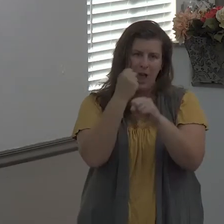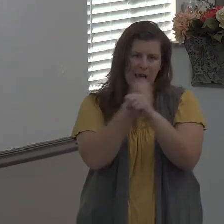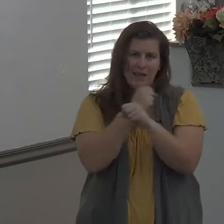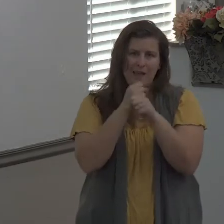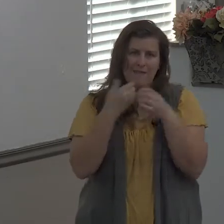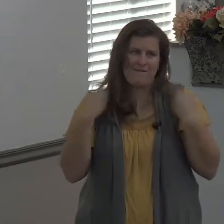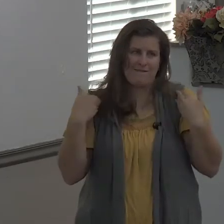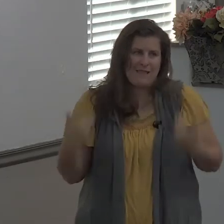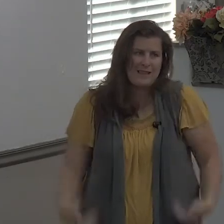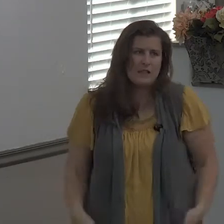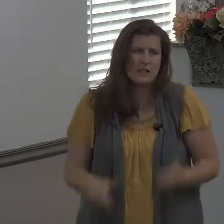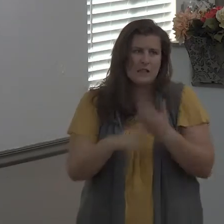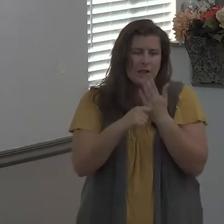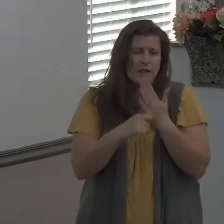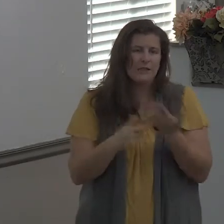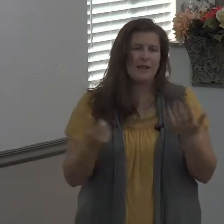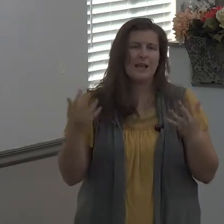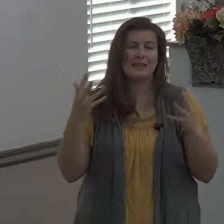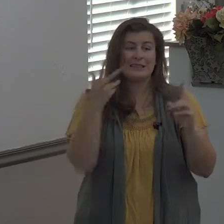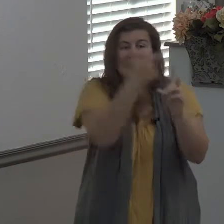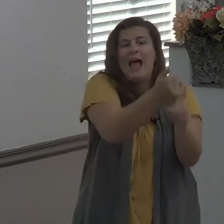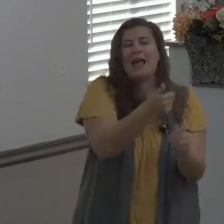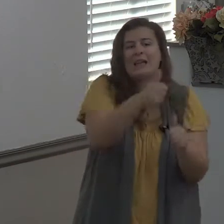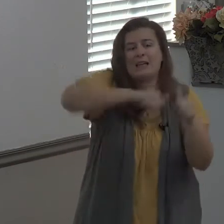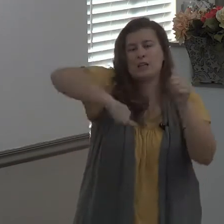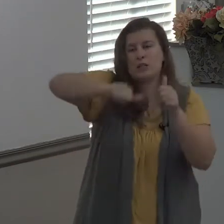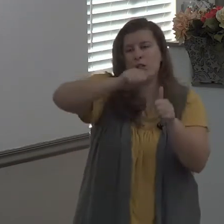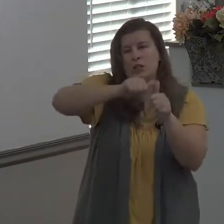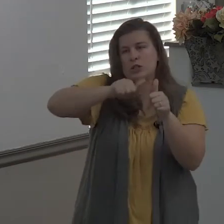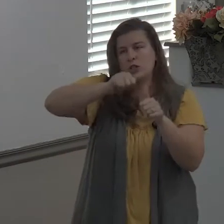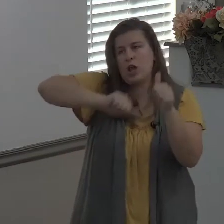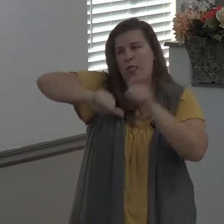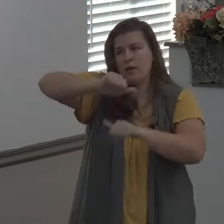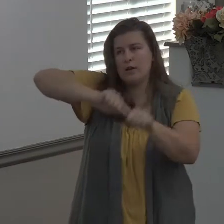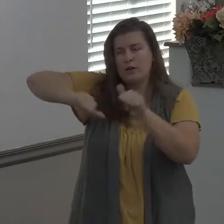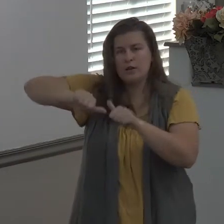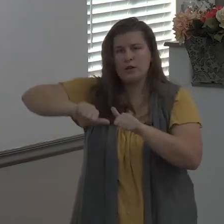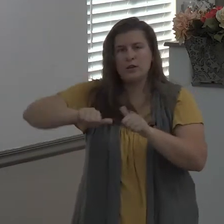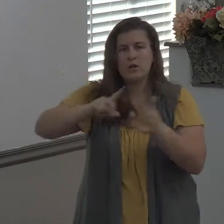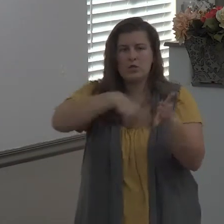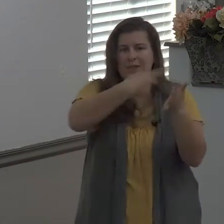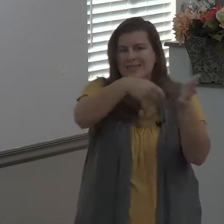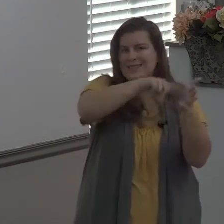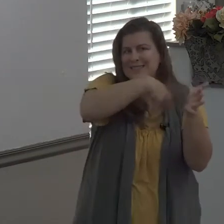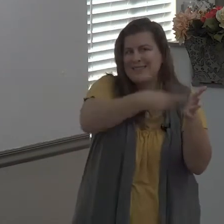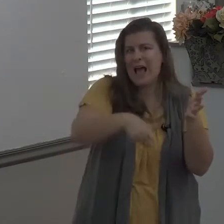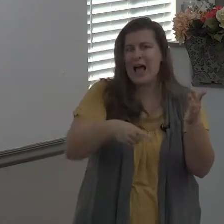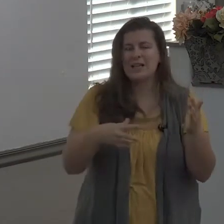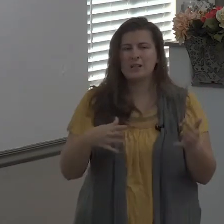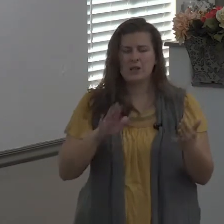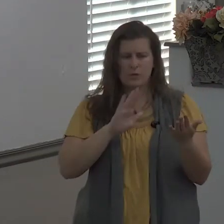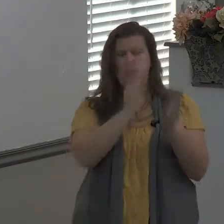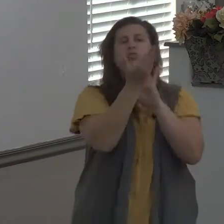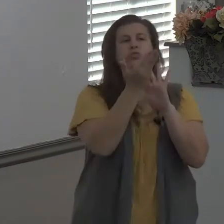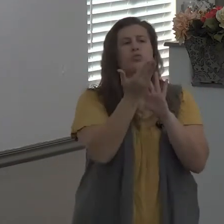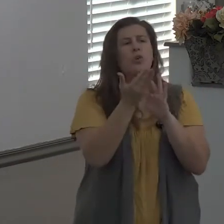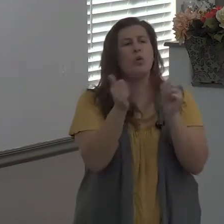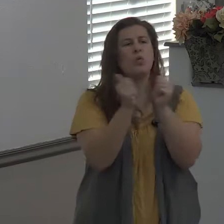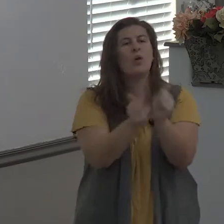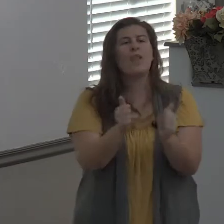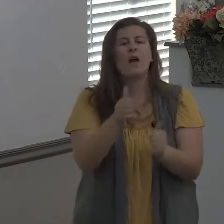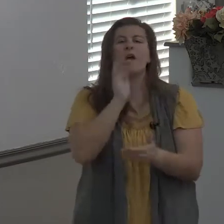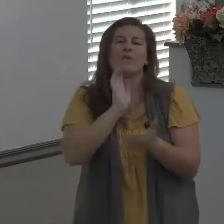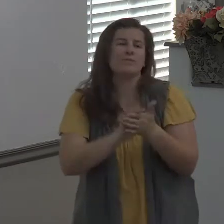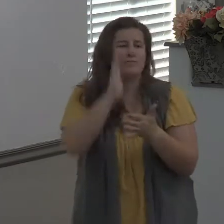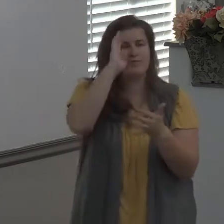us have taken the battle to the physical world and we attack one another? How many of us have taken and criticized